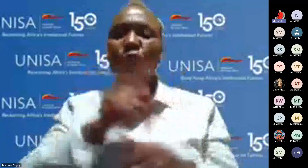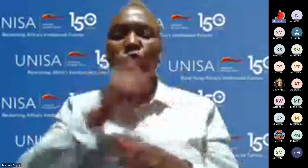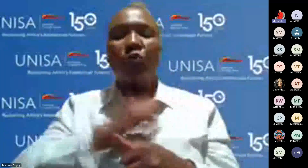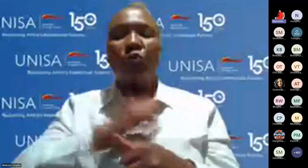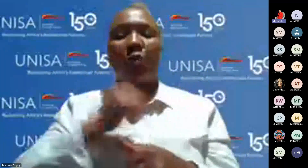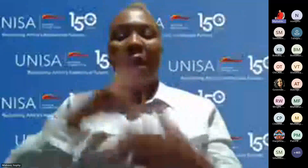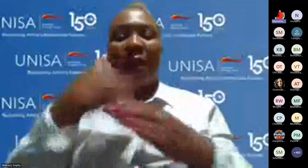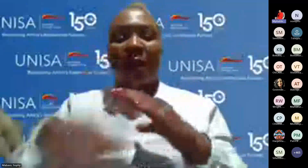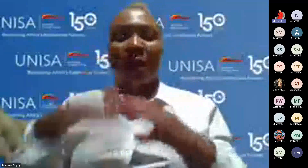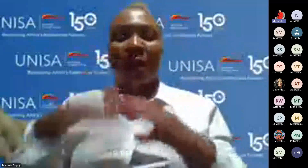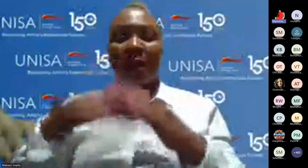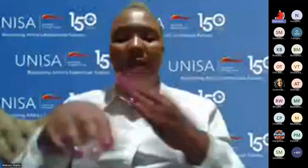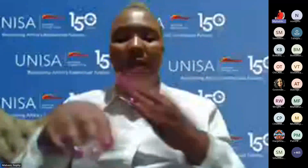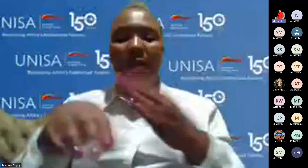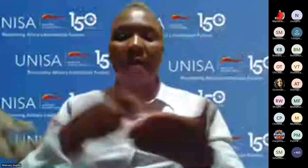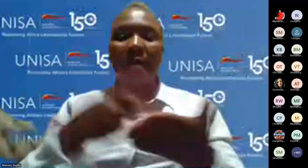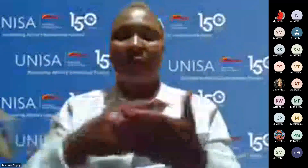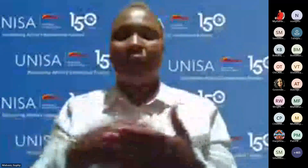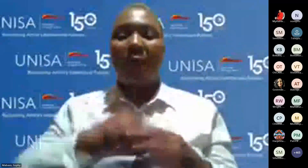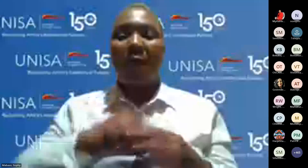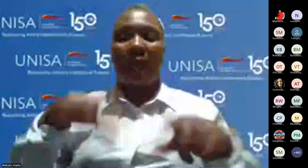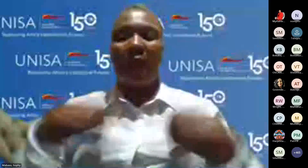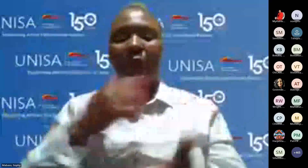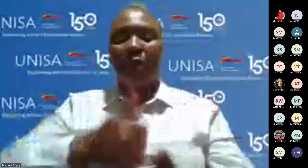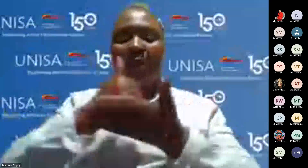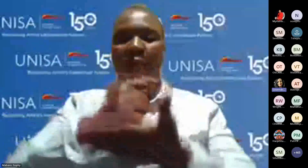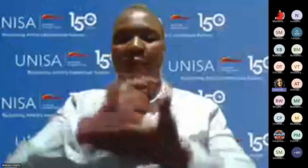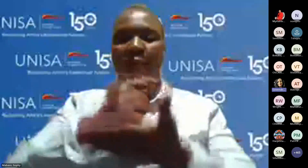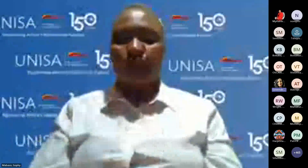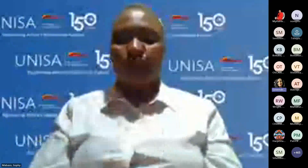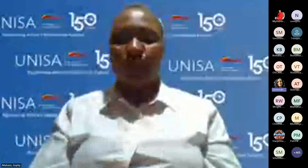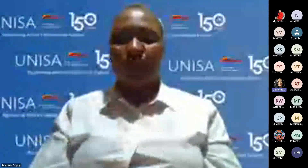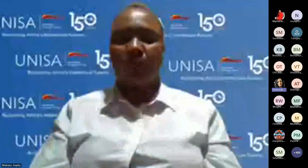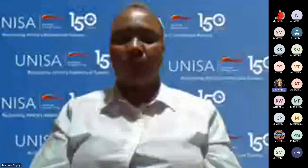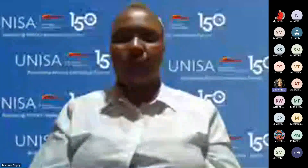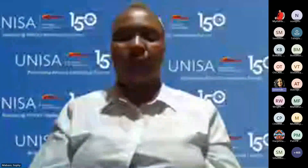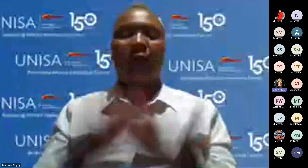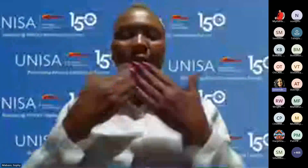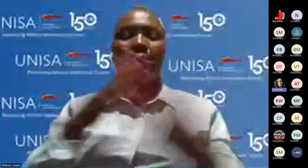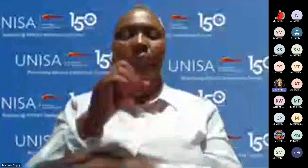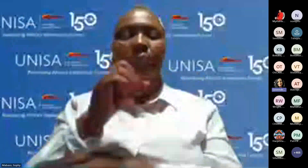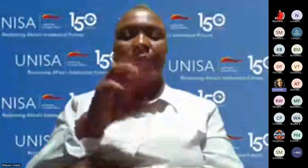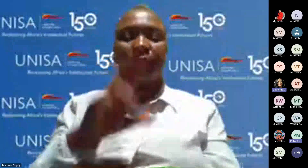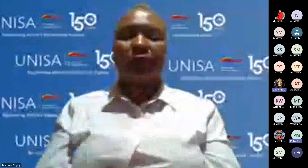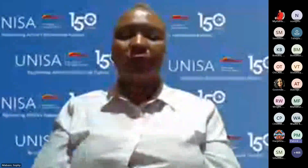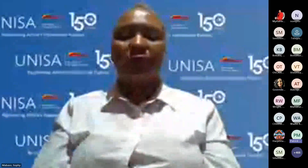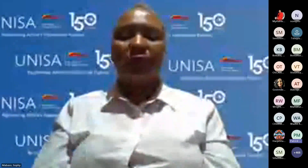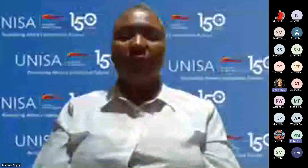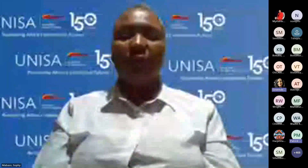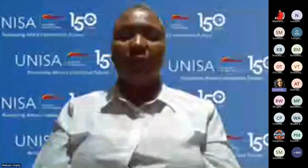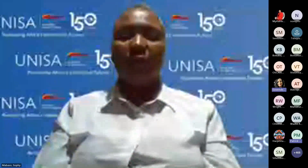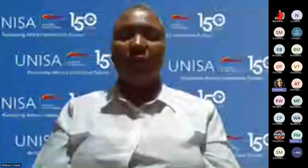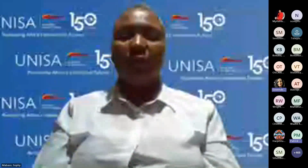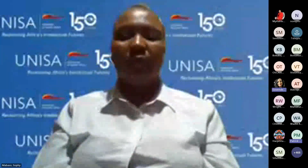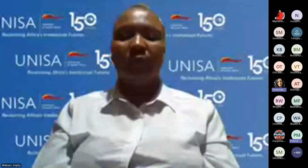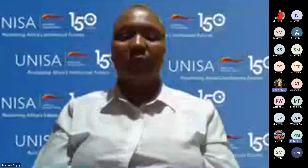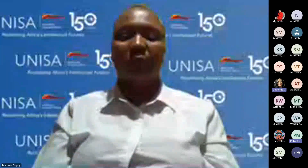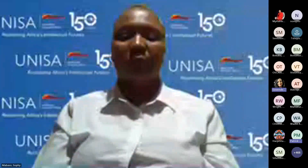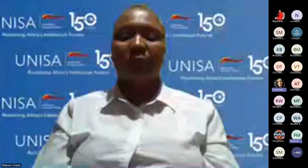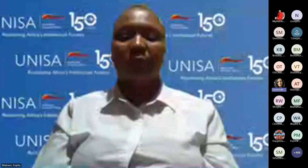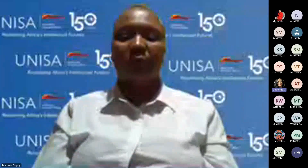Then they will be able to assist you. Thank you. Thank you, Dr. Mashlela. I think it